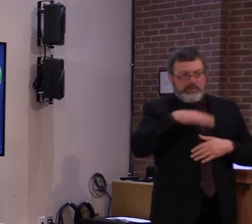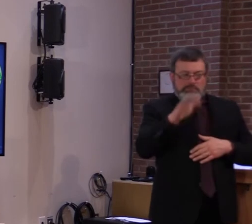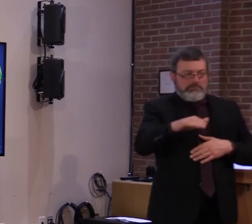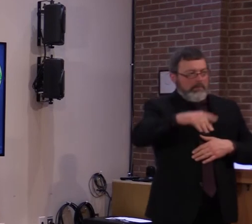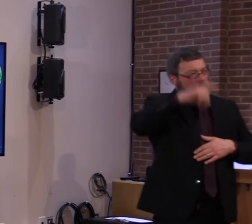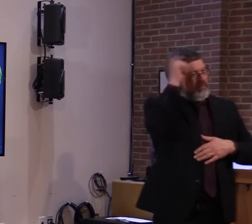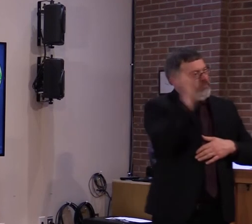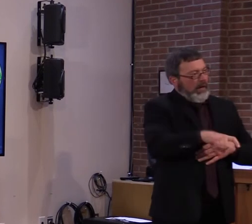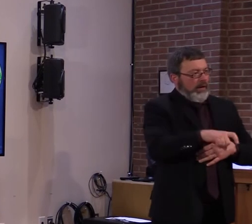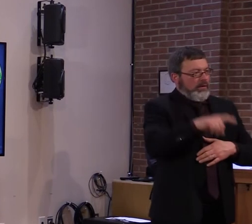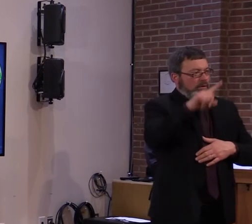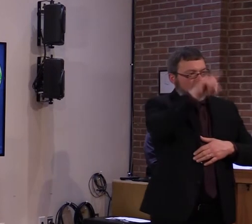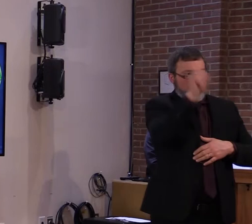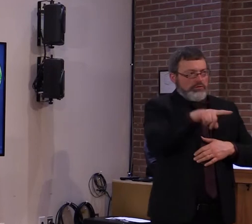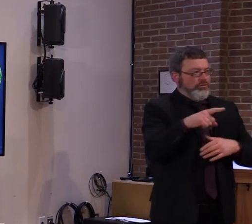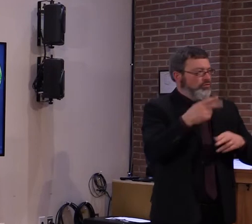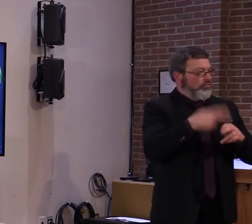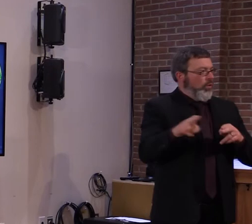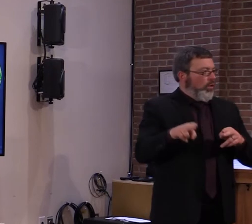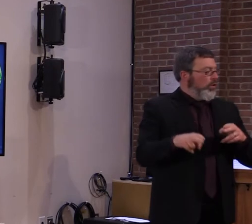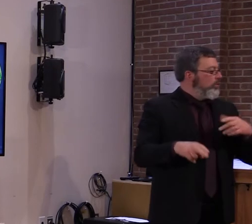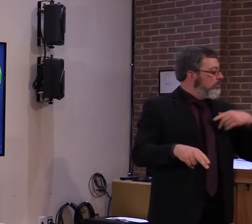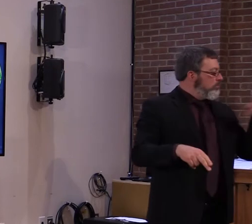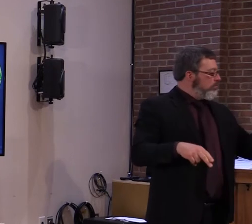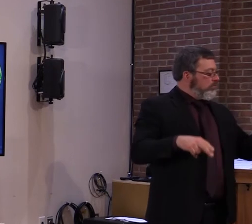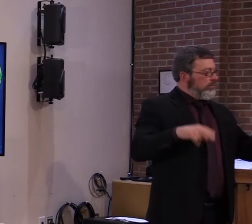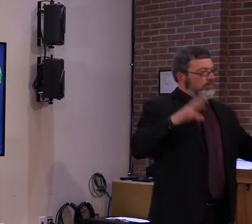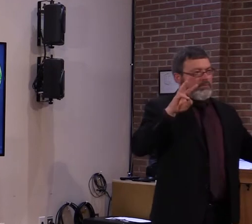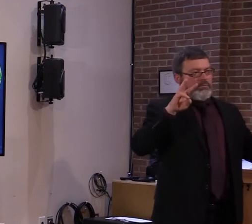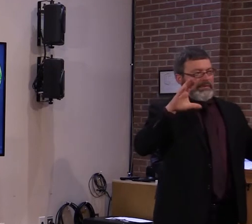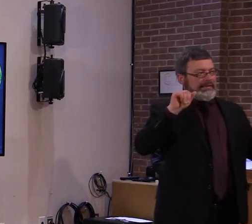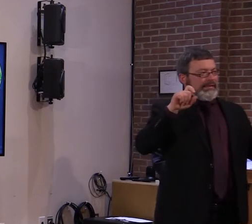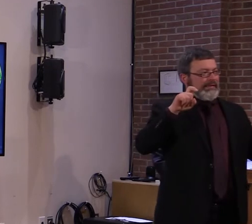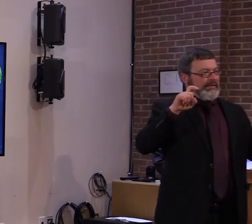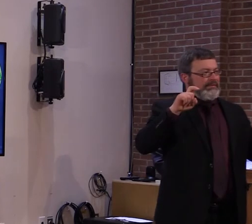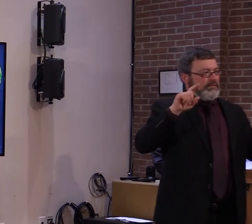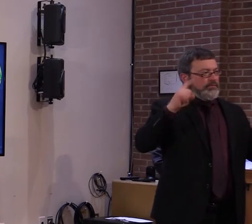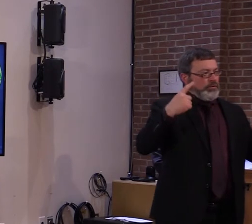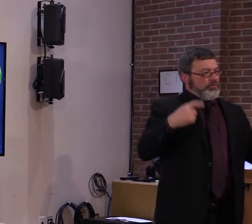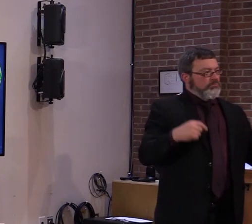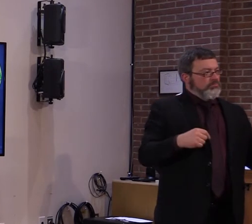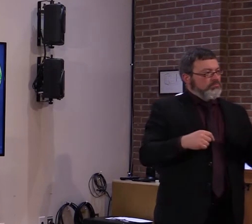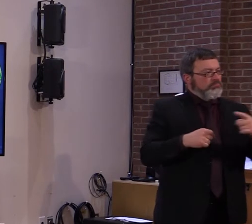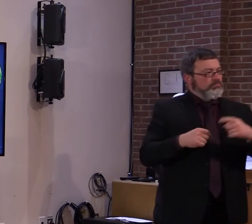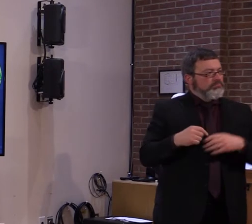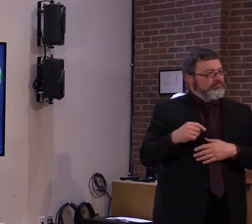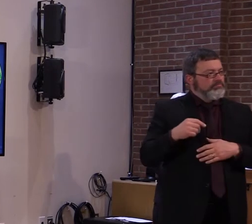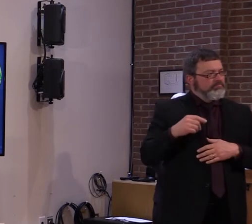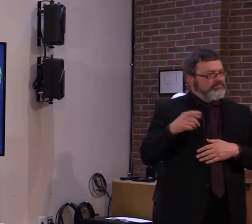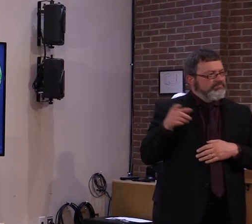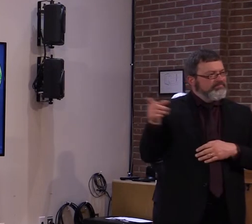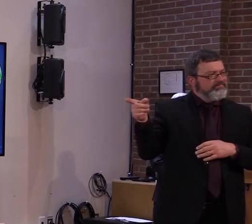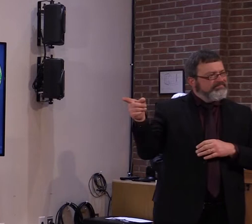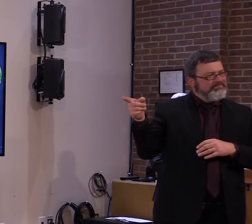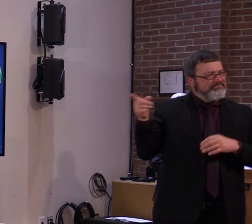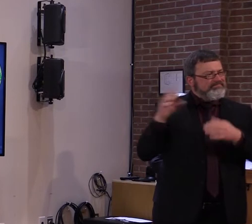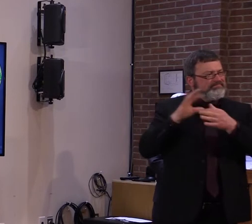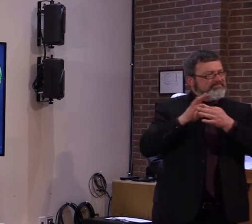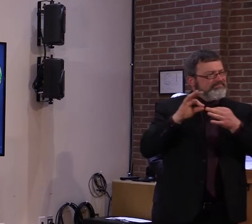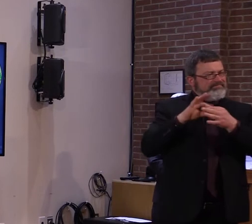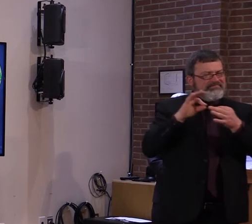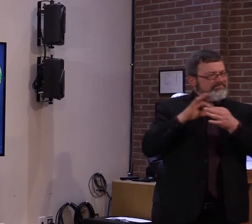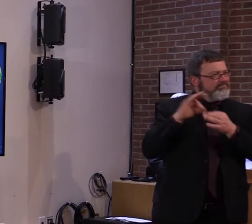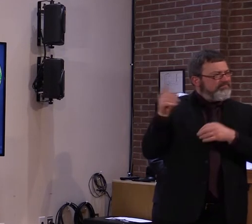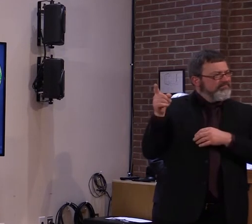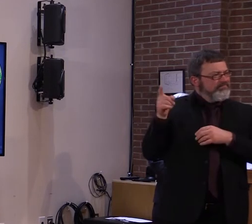Calvin. Thanks, Governor. So you mentioned slight change in guidance about outdoor fitness, you know,